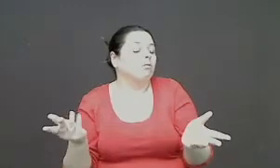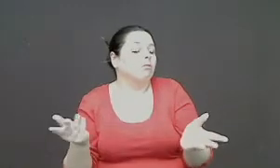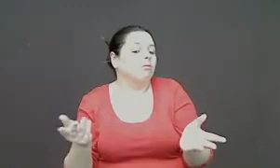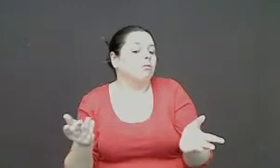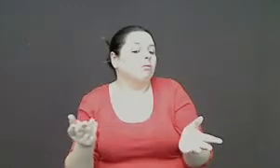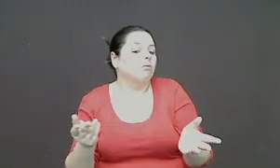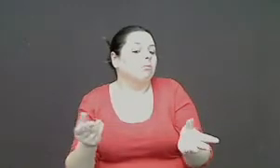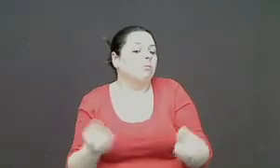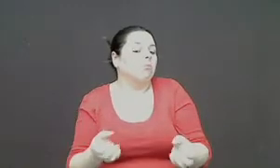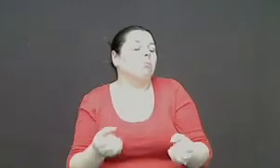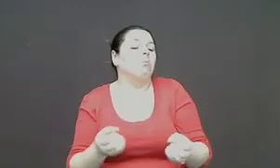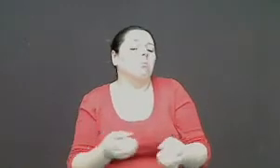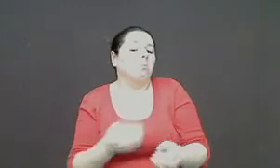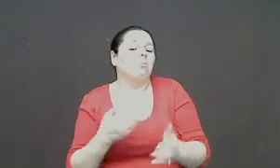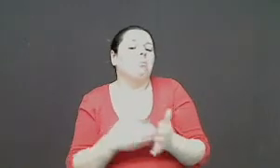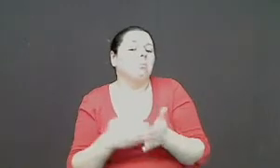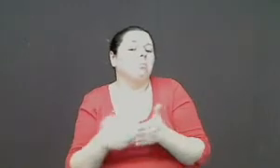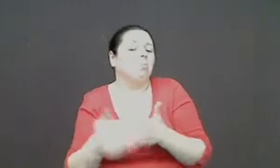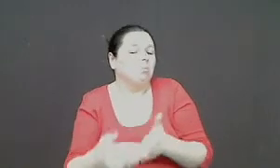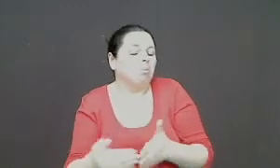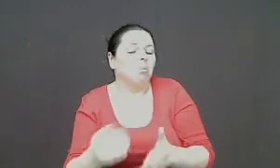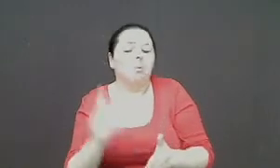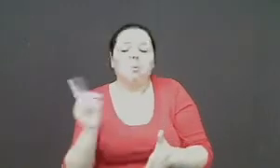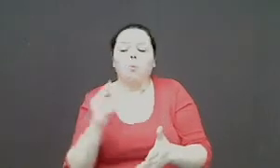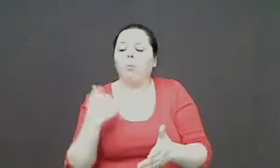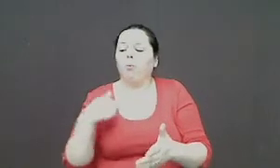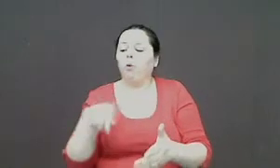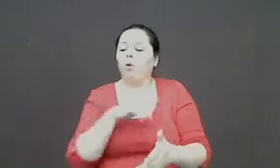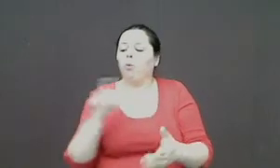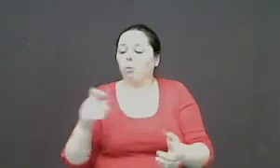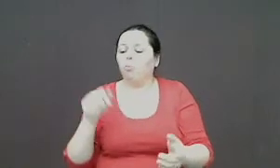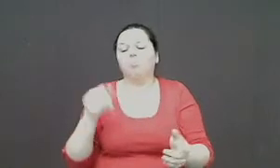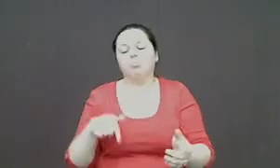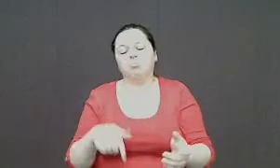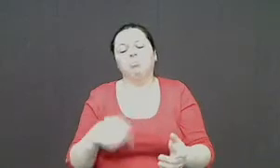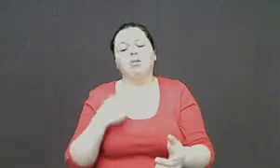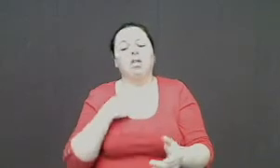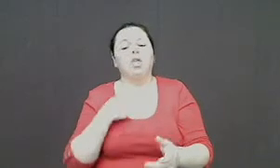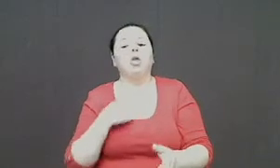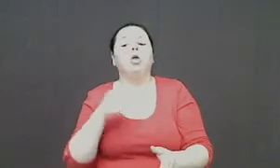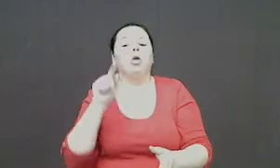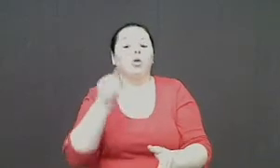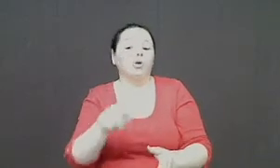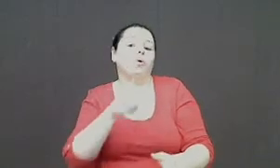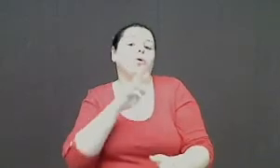frequently where we are. If someone were to come up to me on campus and say,